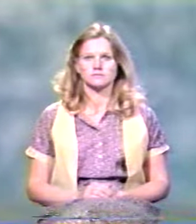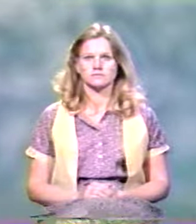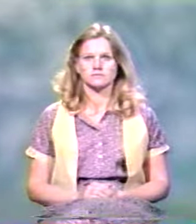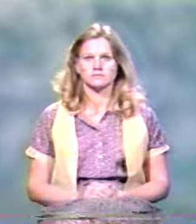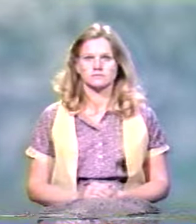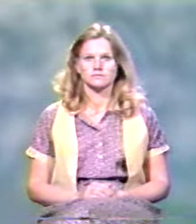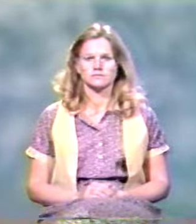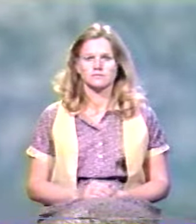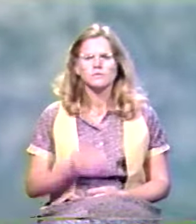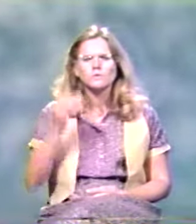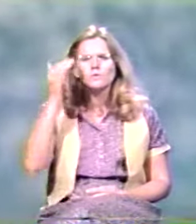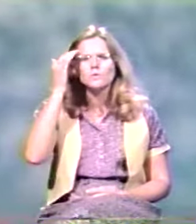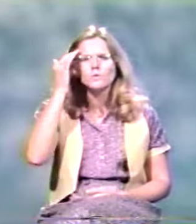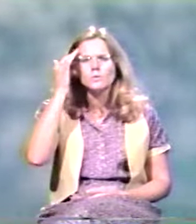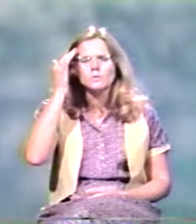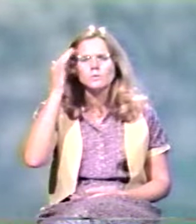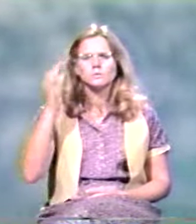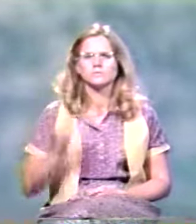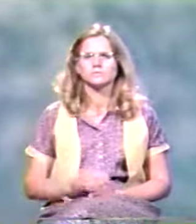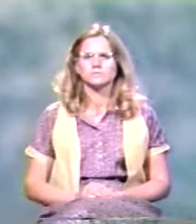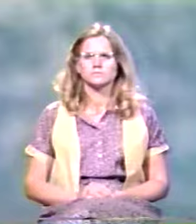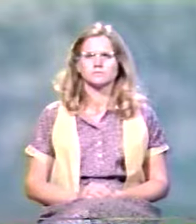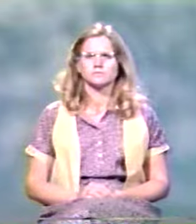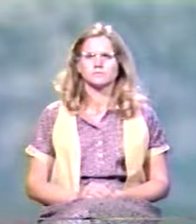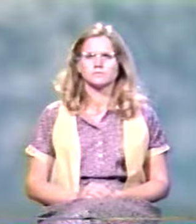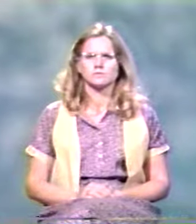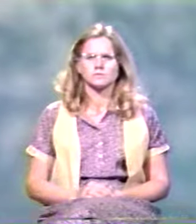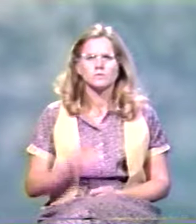you know what I mean? You know what I mean?